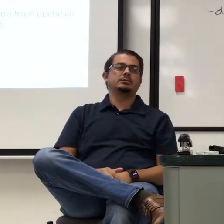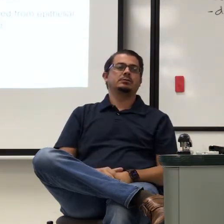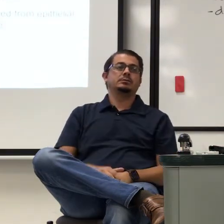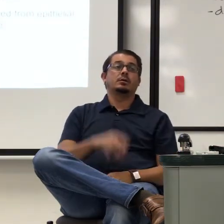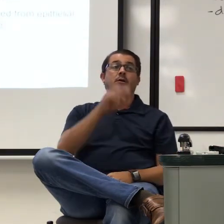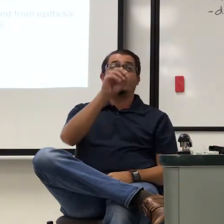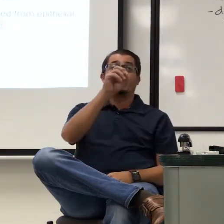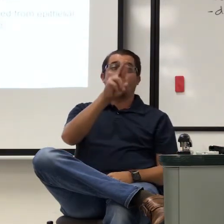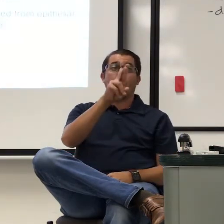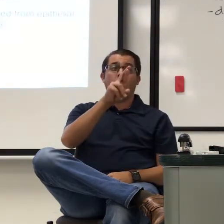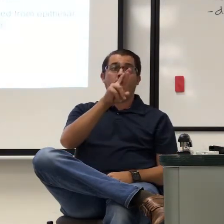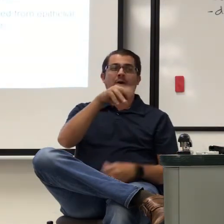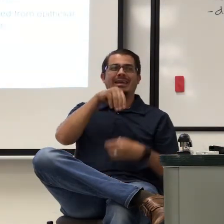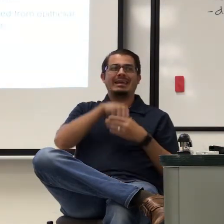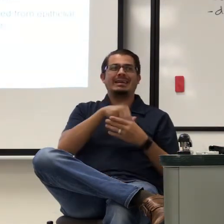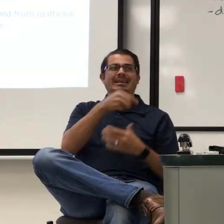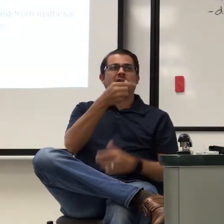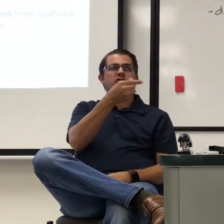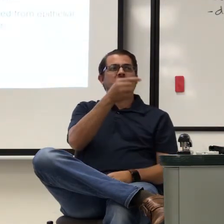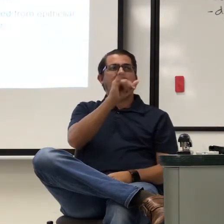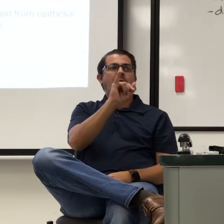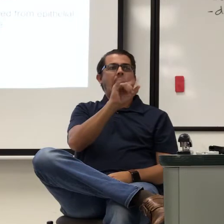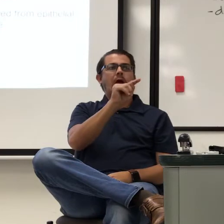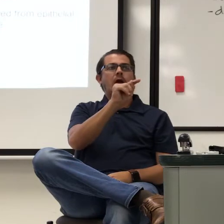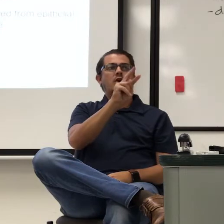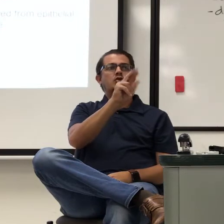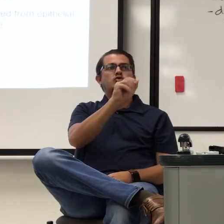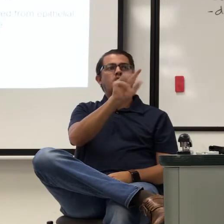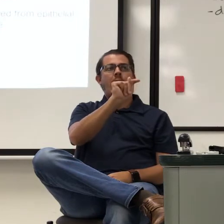or in GI tract.